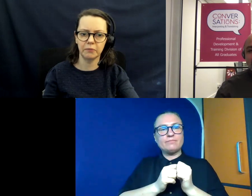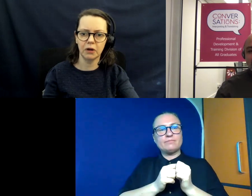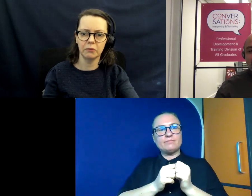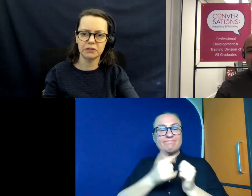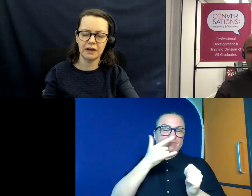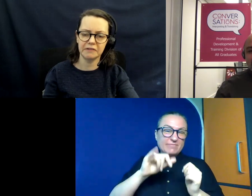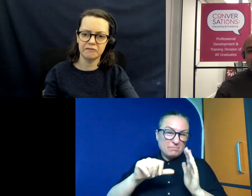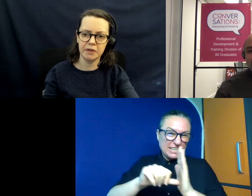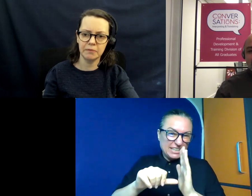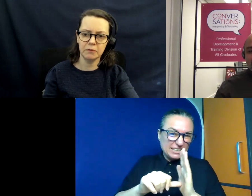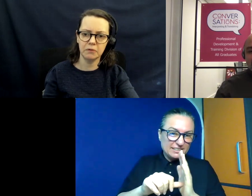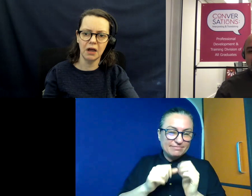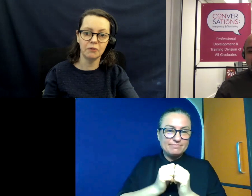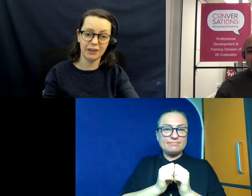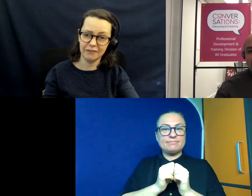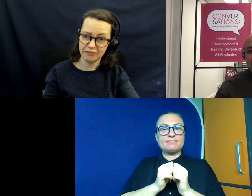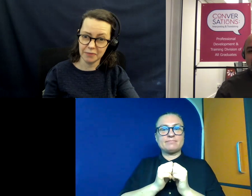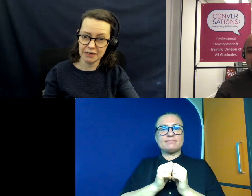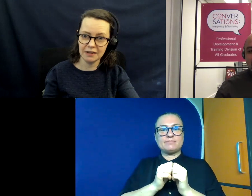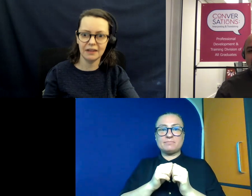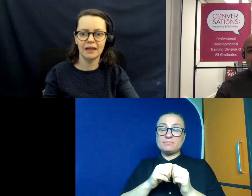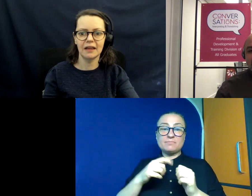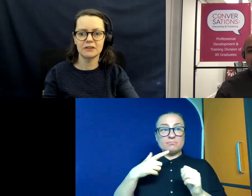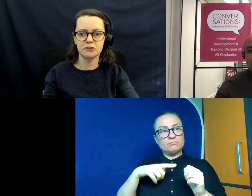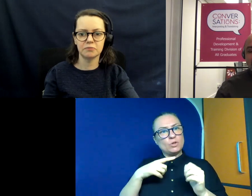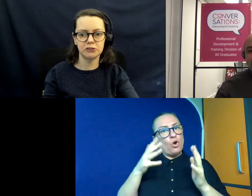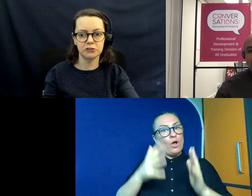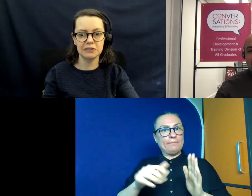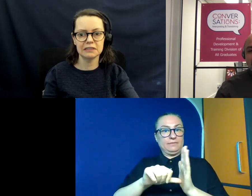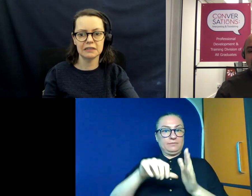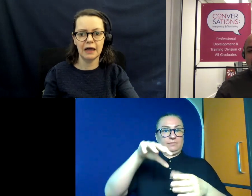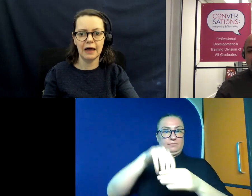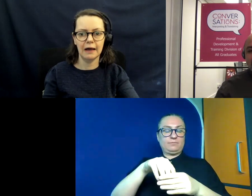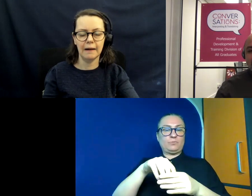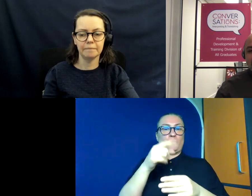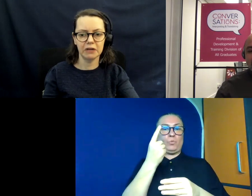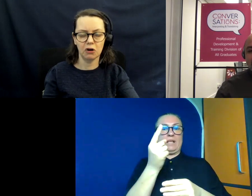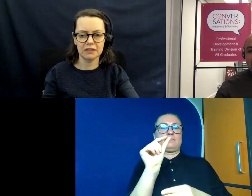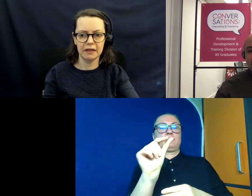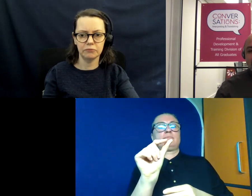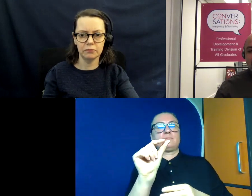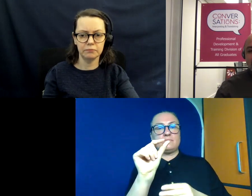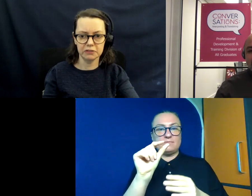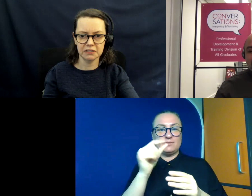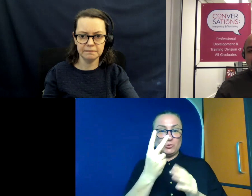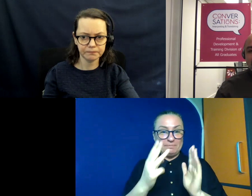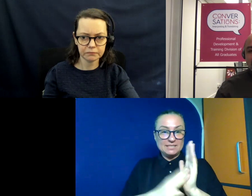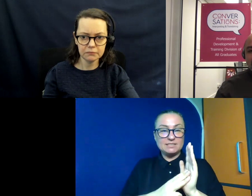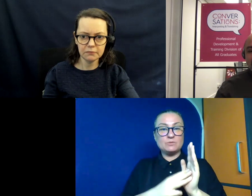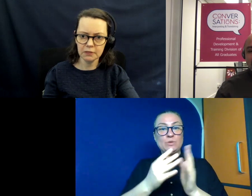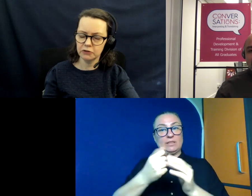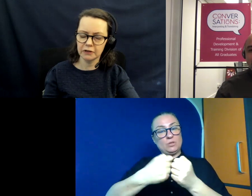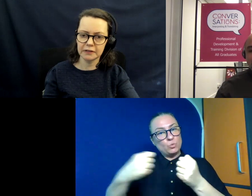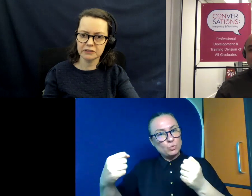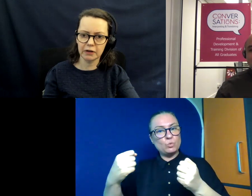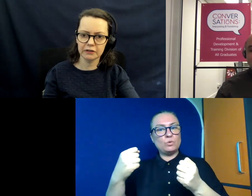problem. We don't have enough people. We don't have enough money to produce an Auslan bulletin.